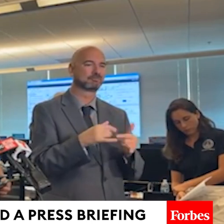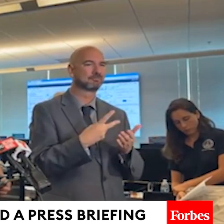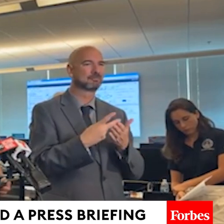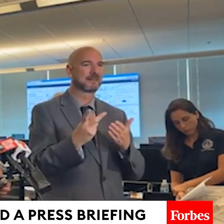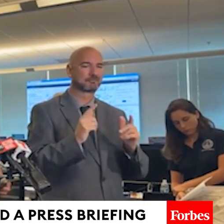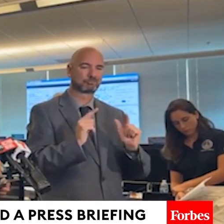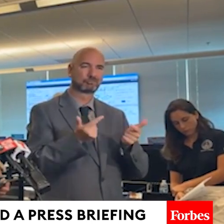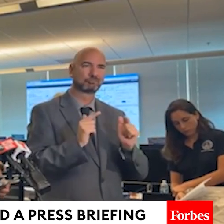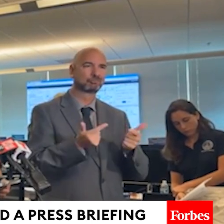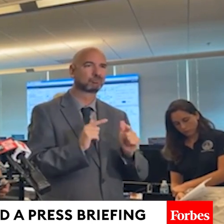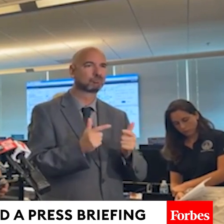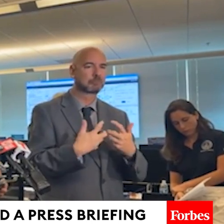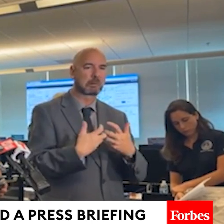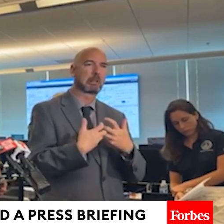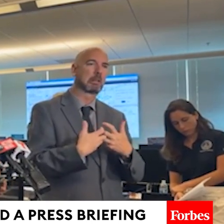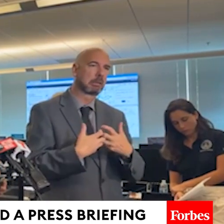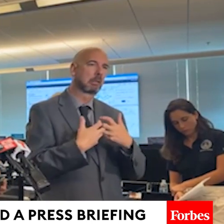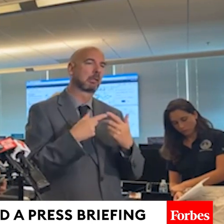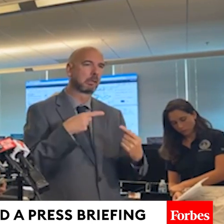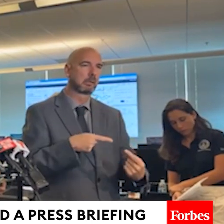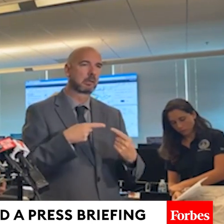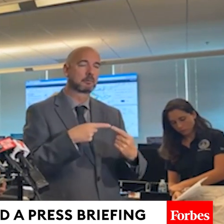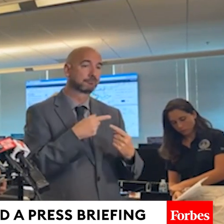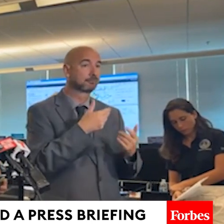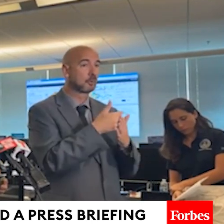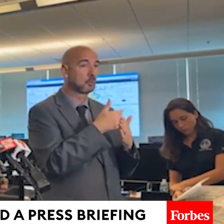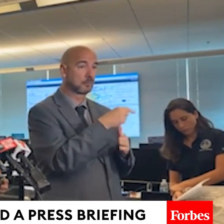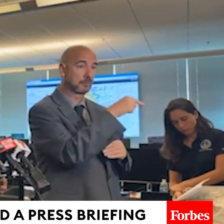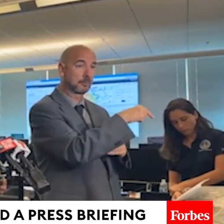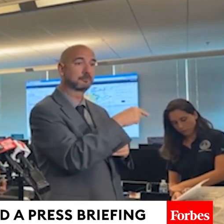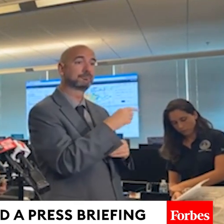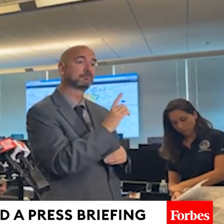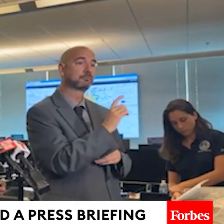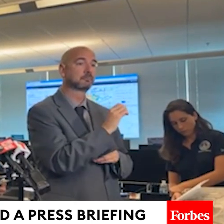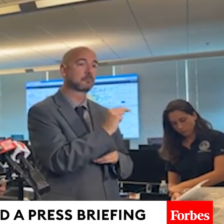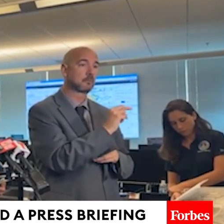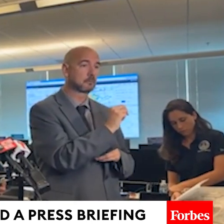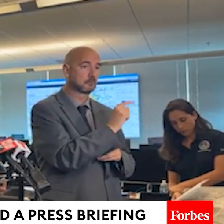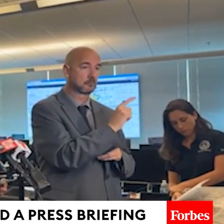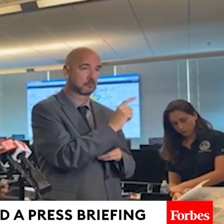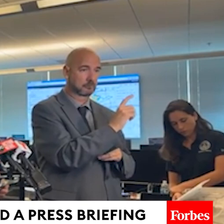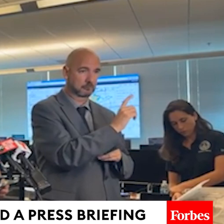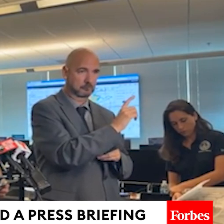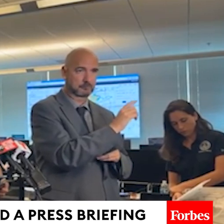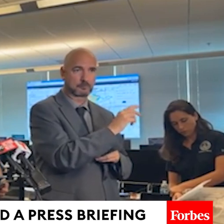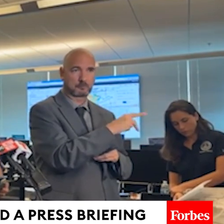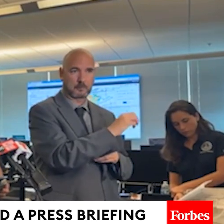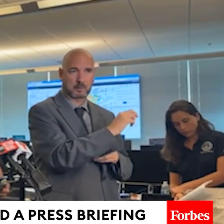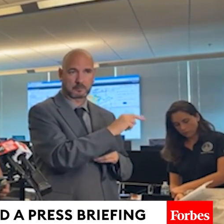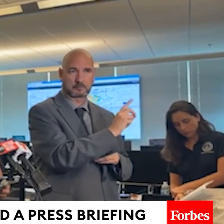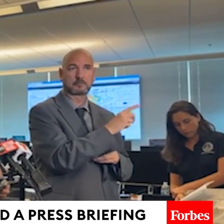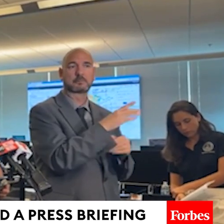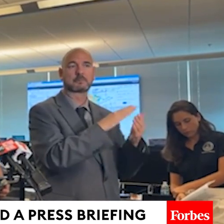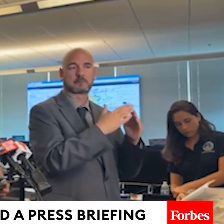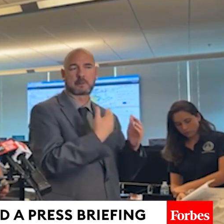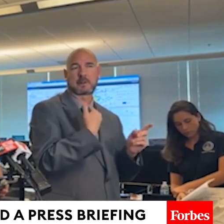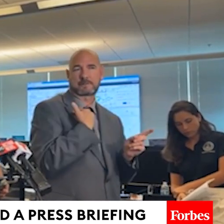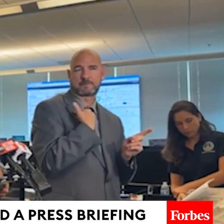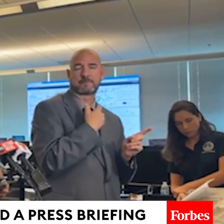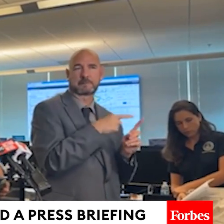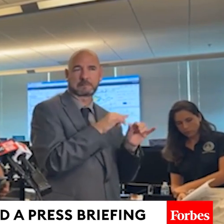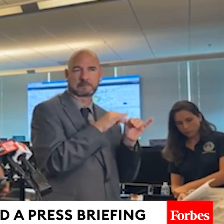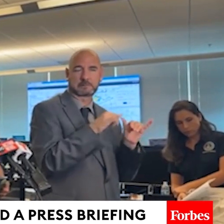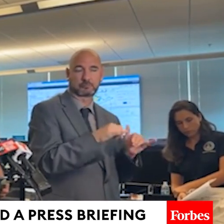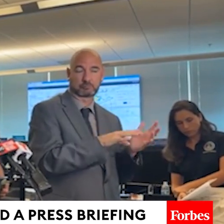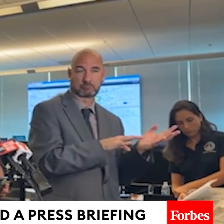further downstream, closer to Donut Pond, the city also has pumping stations. Both of these are